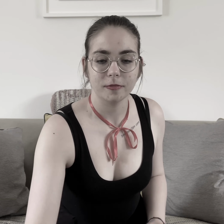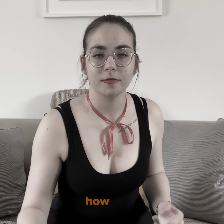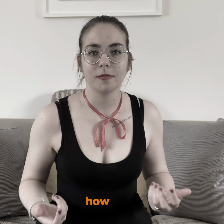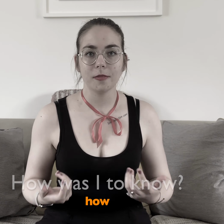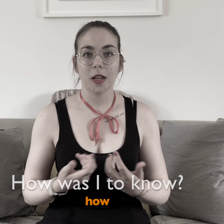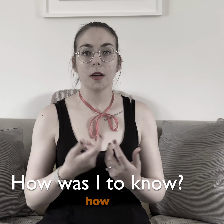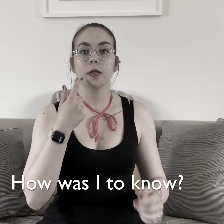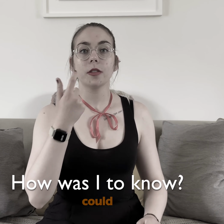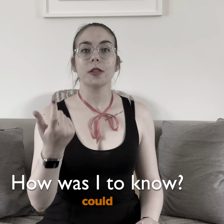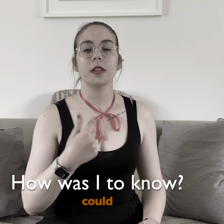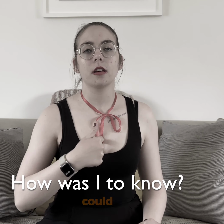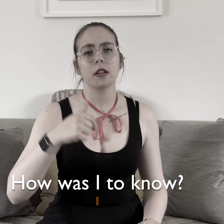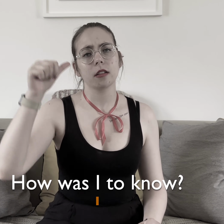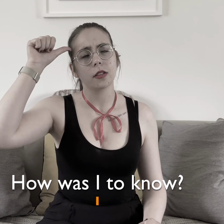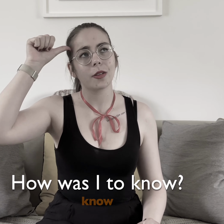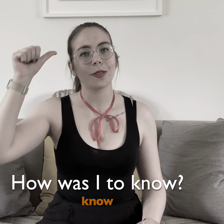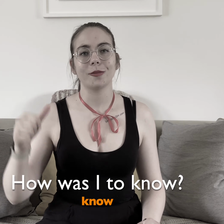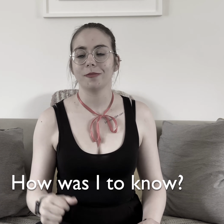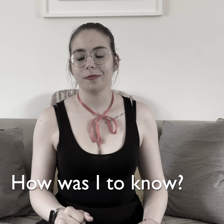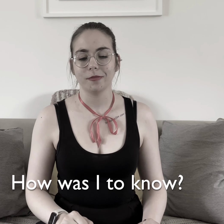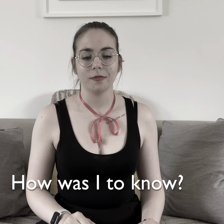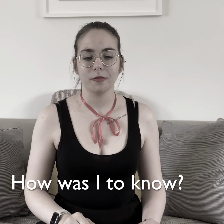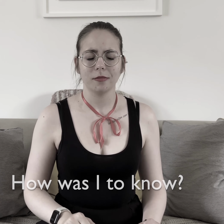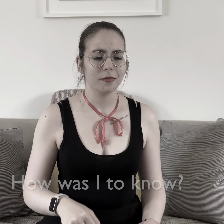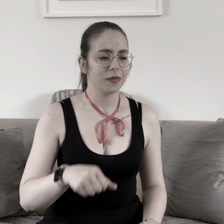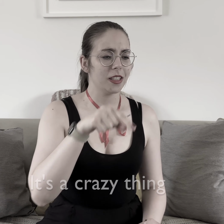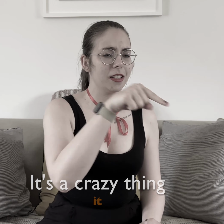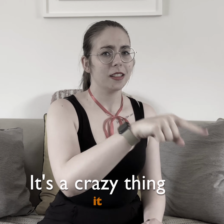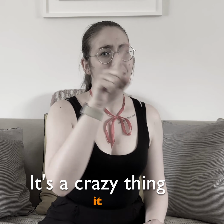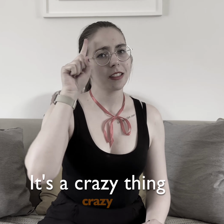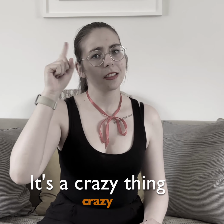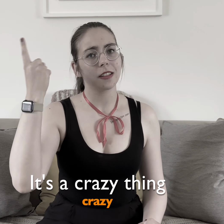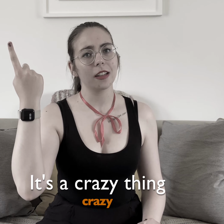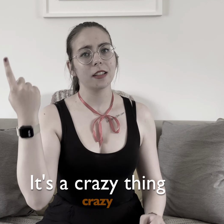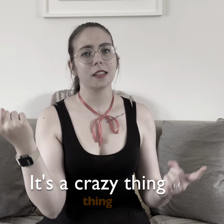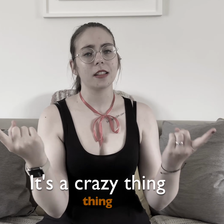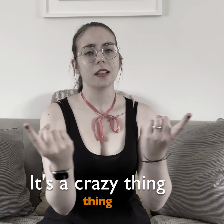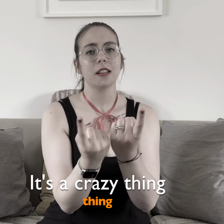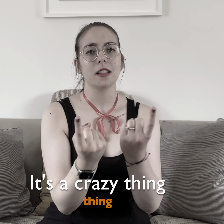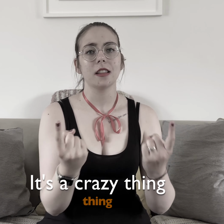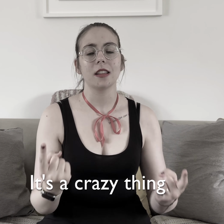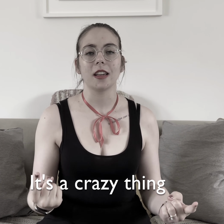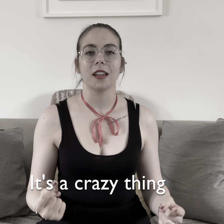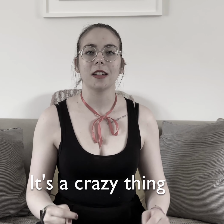How was I to know it's a crazy thing